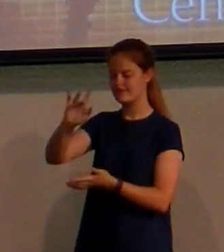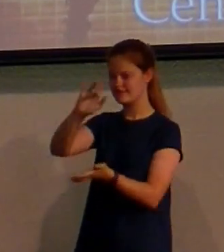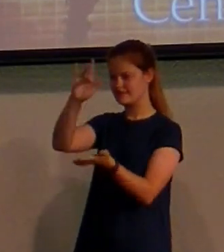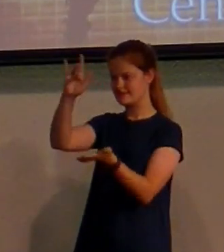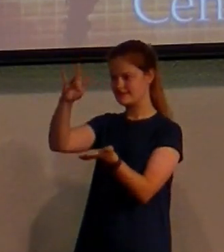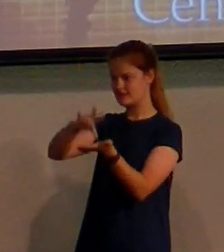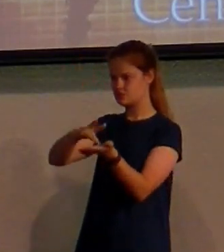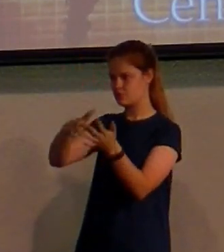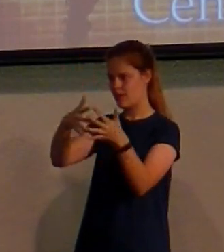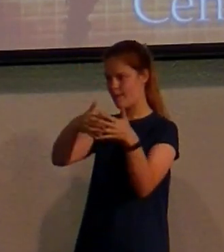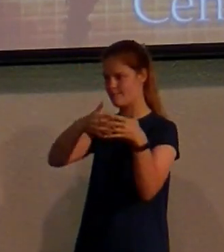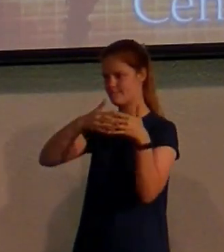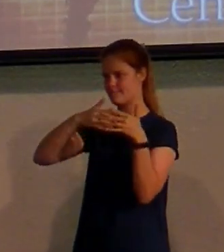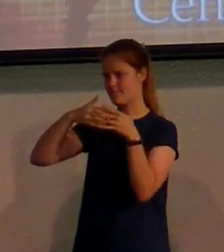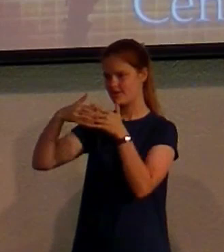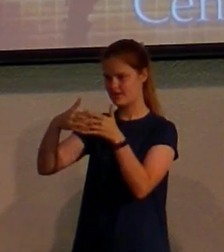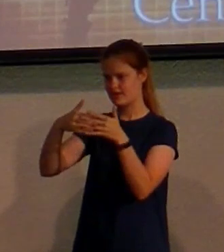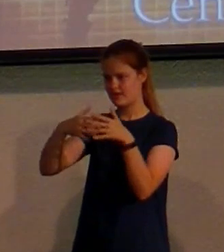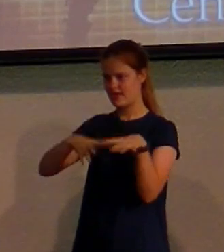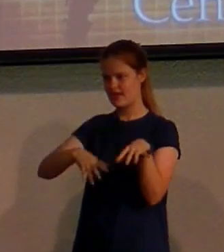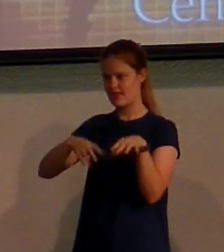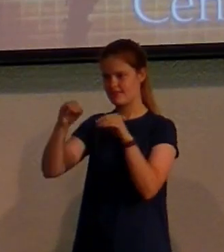America.